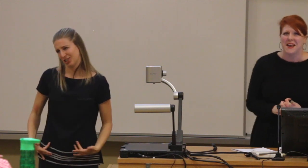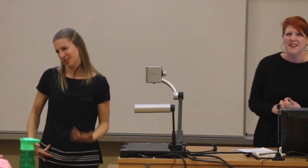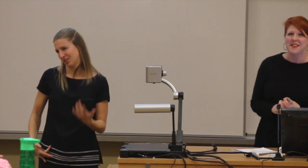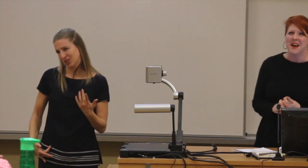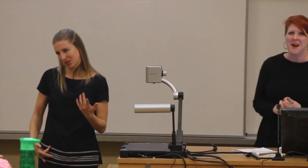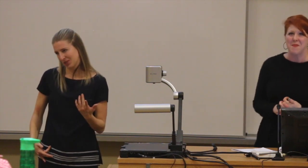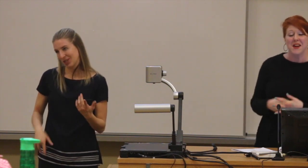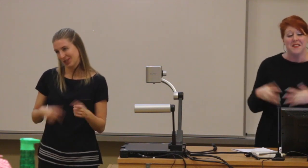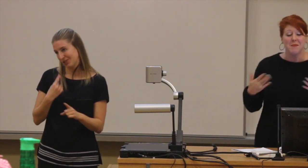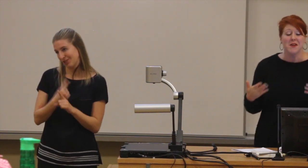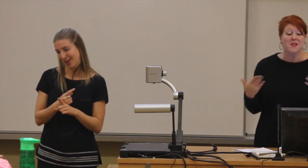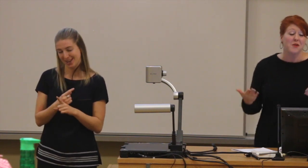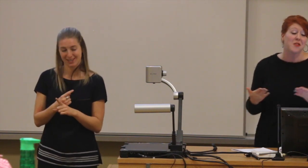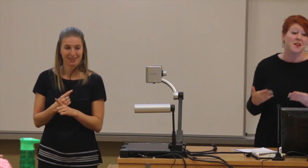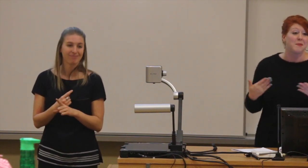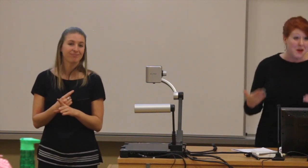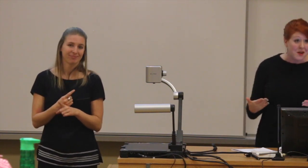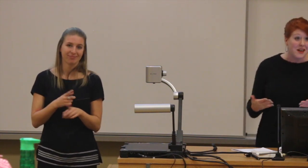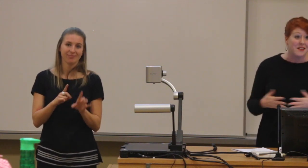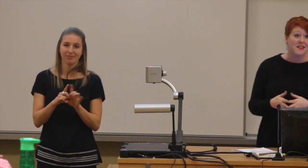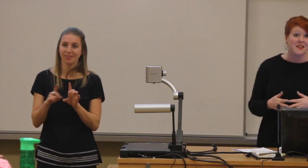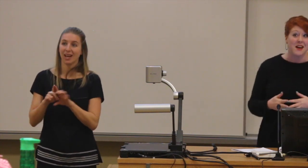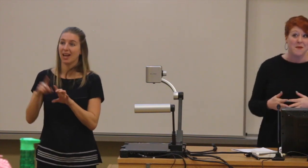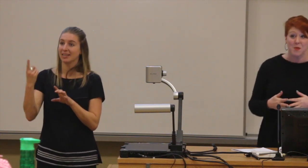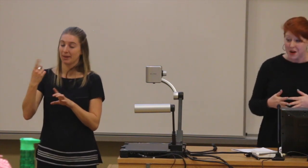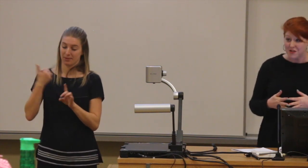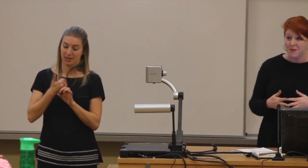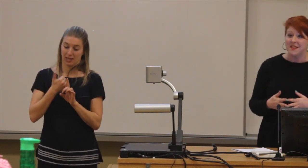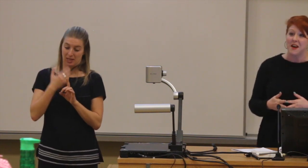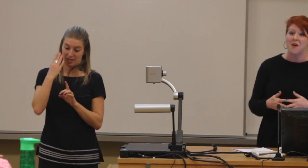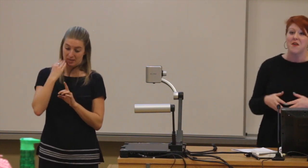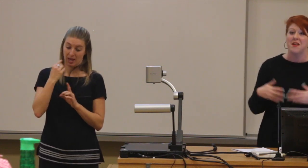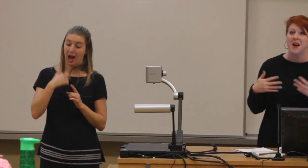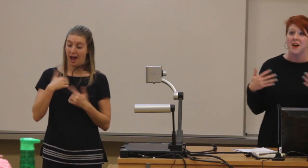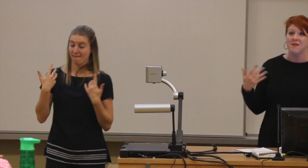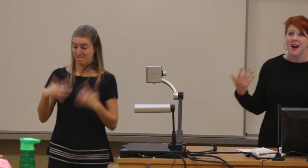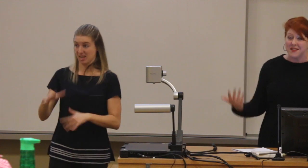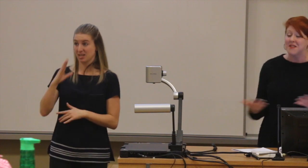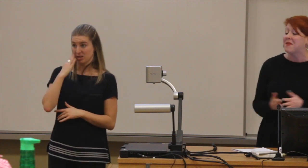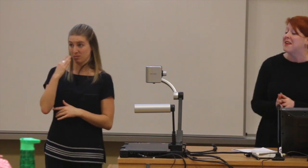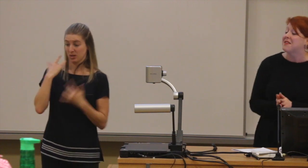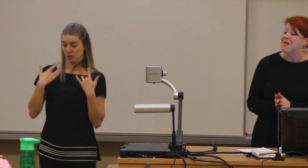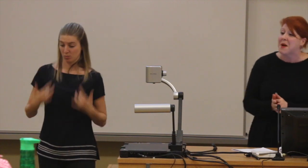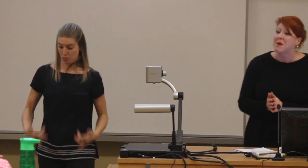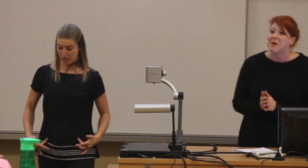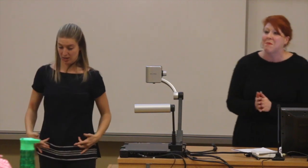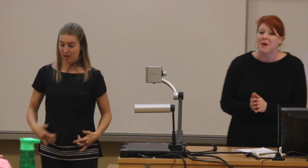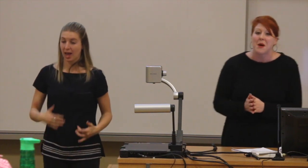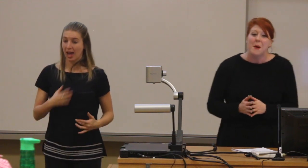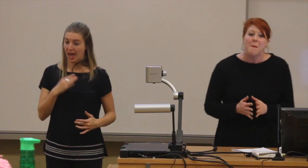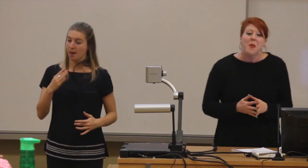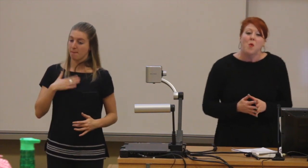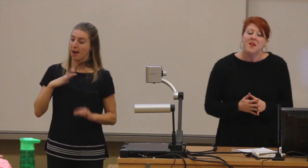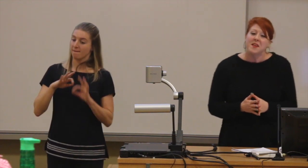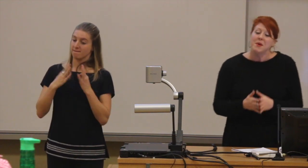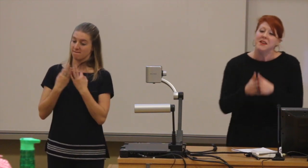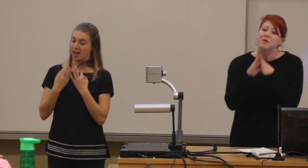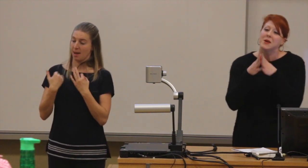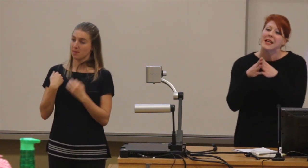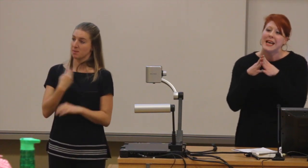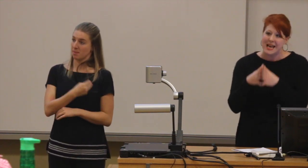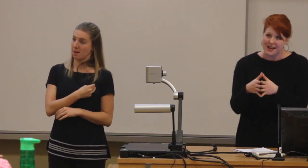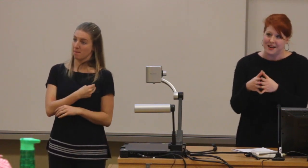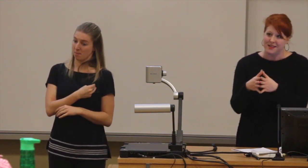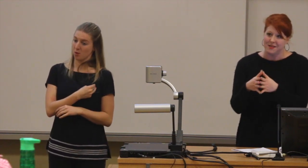the place, and as somebody who's also experienced depression myself, and I identify as a family member, when somebody